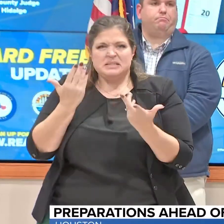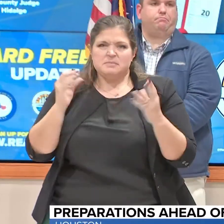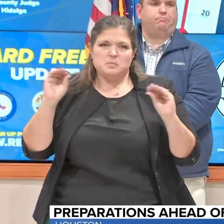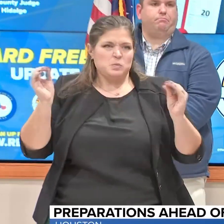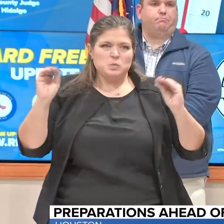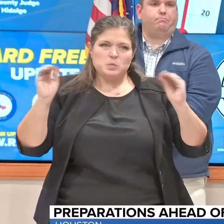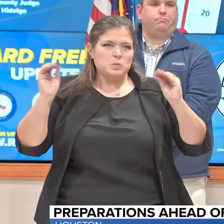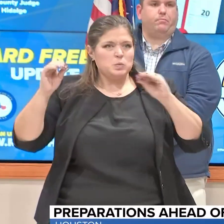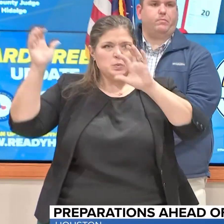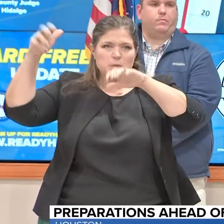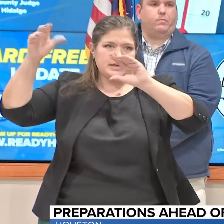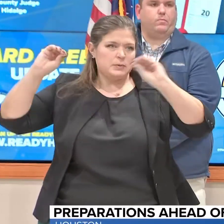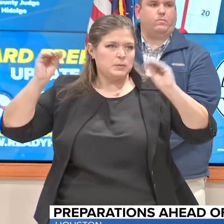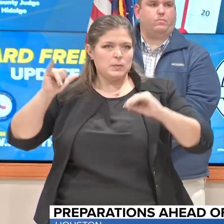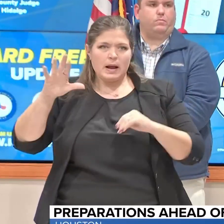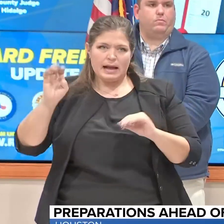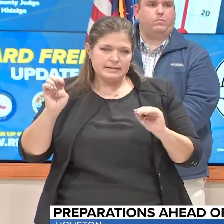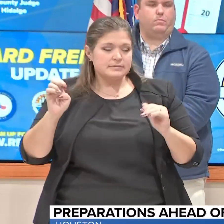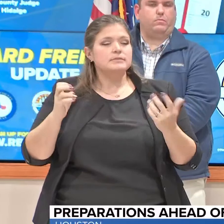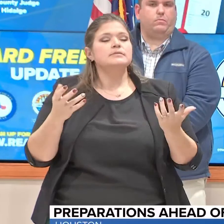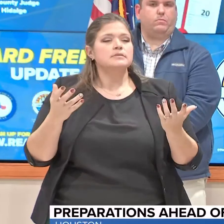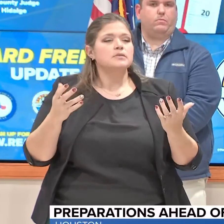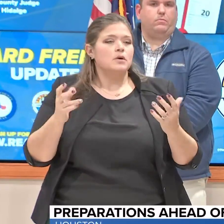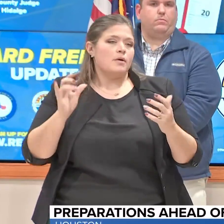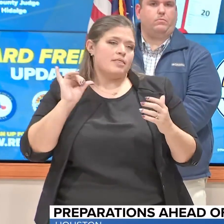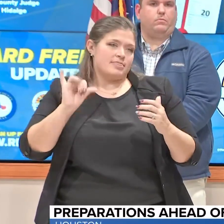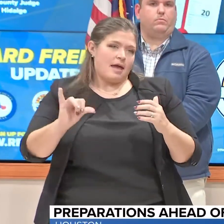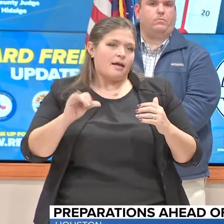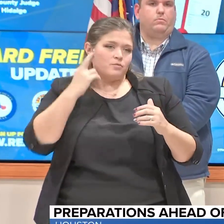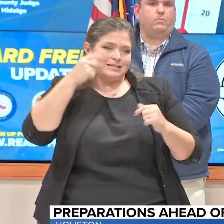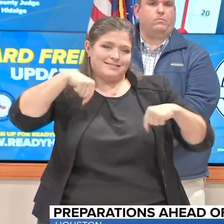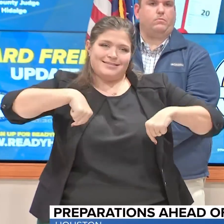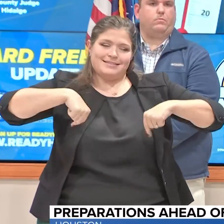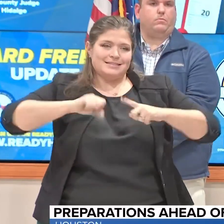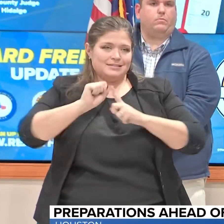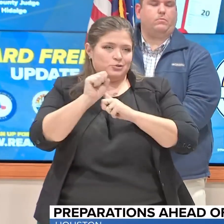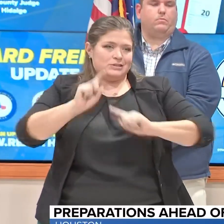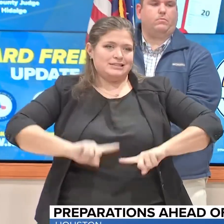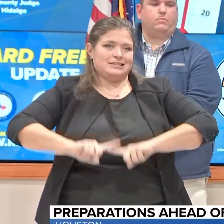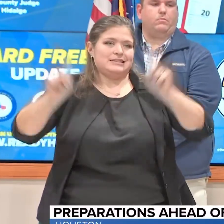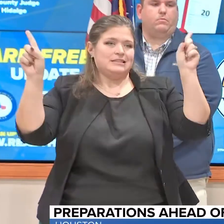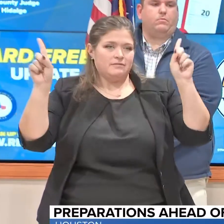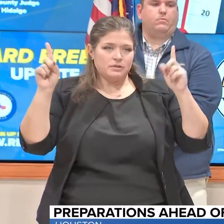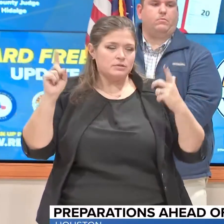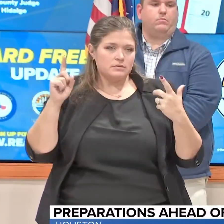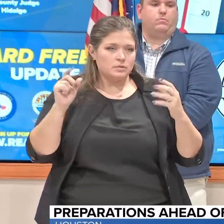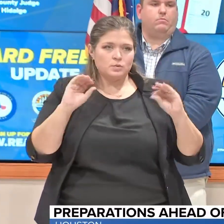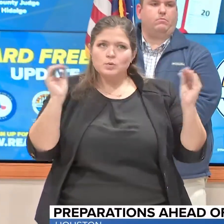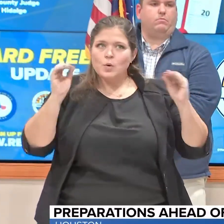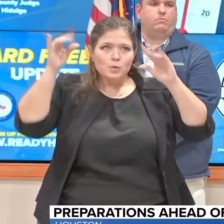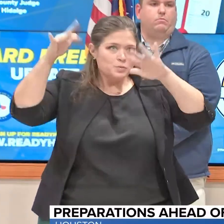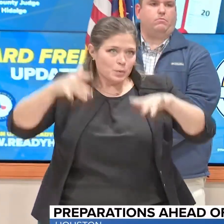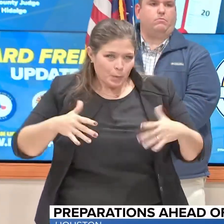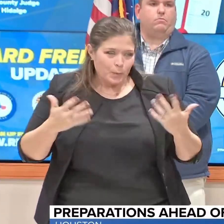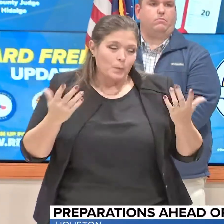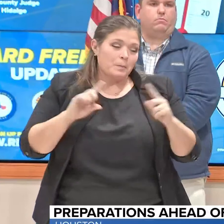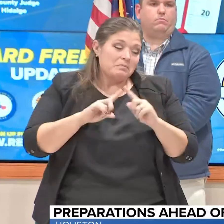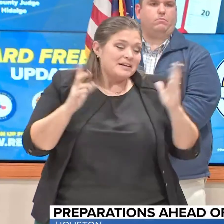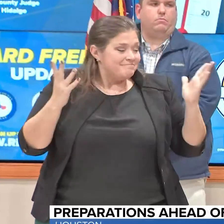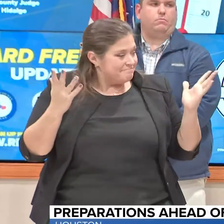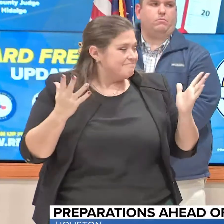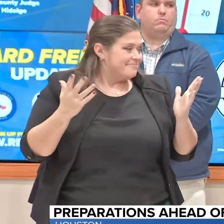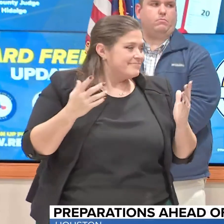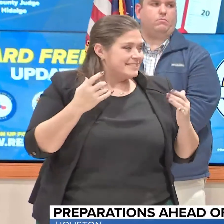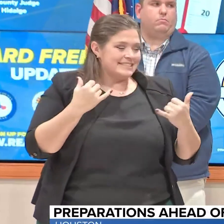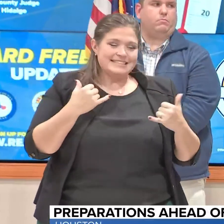there's going to be precipitation. So that's what makes this so different. We won't have snow, but, I